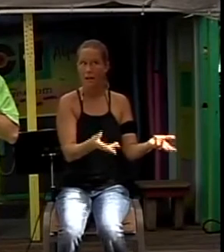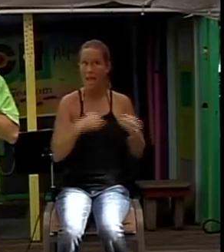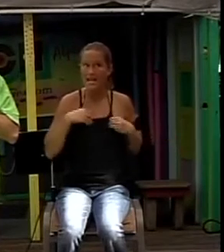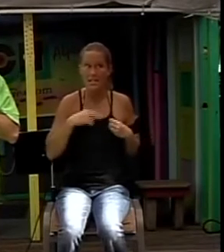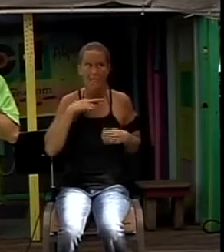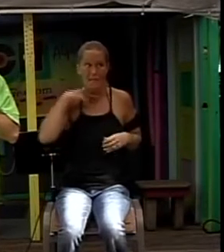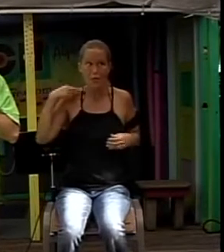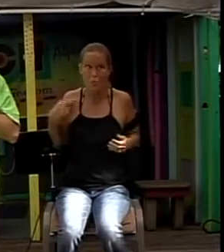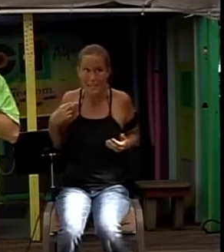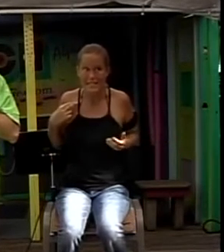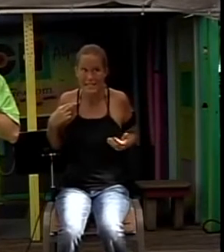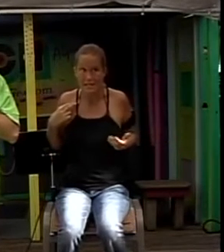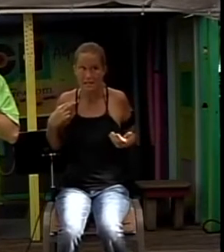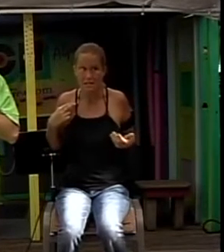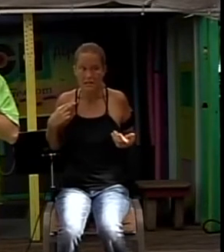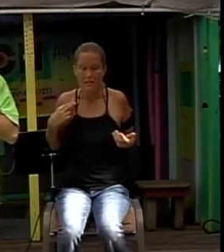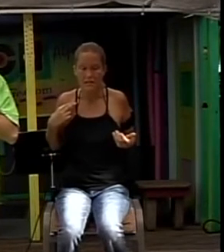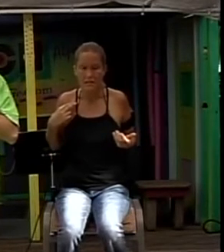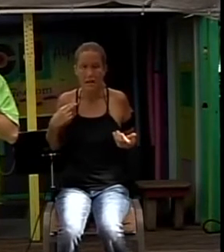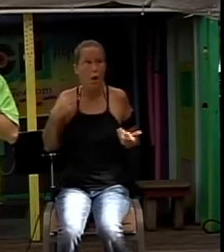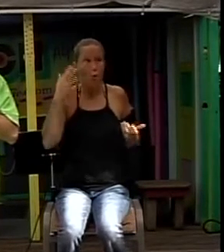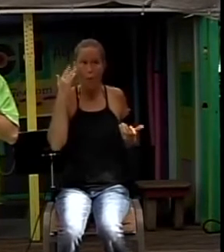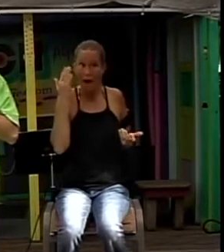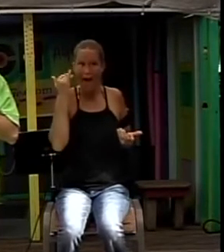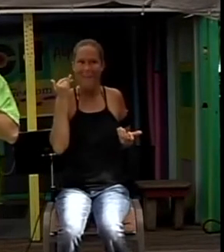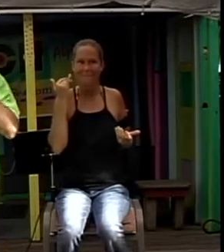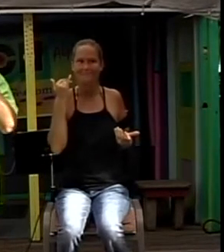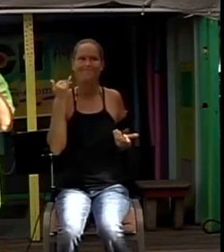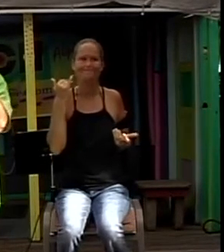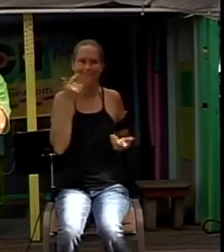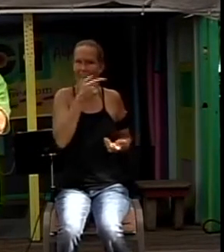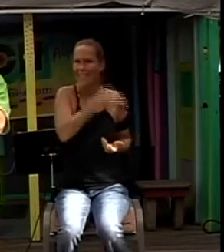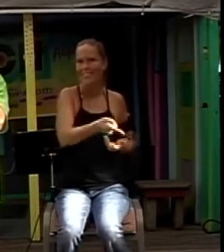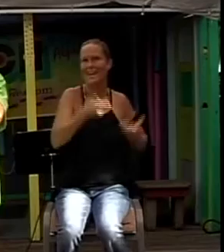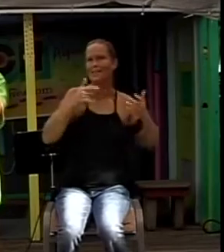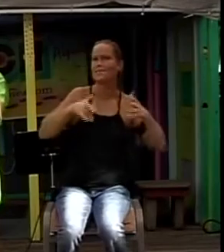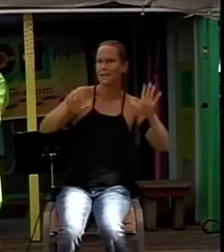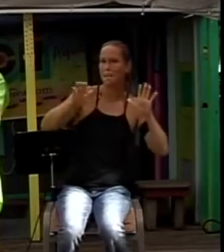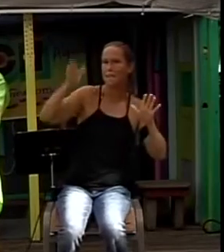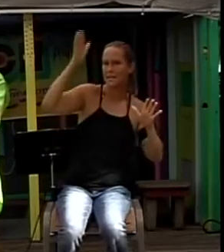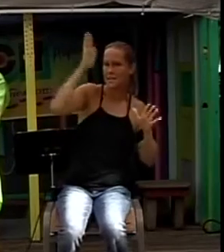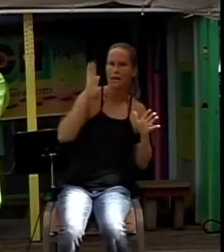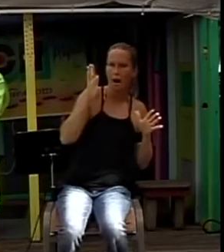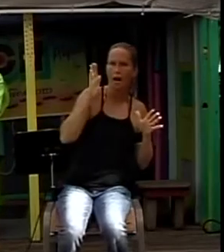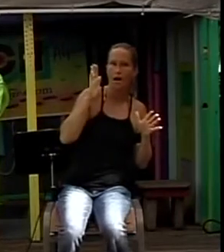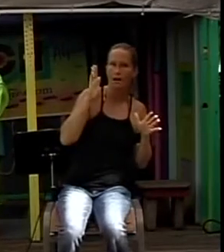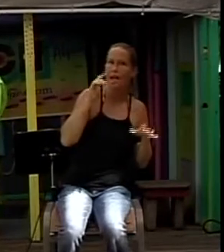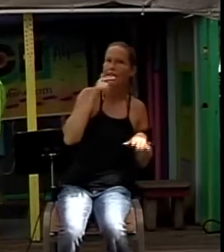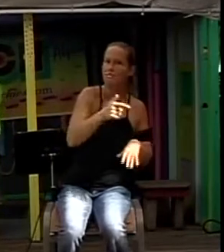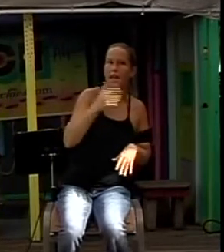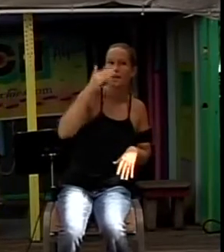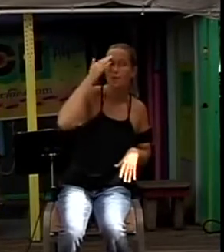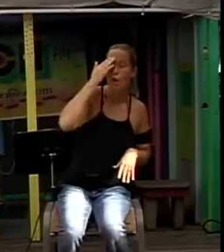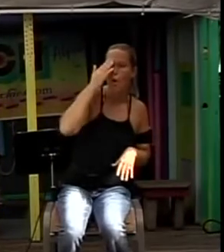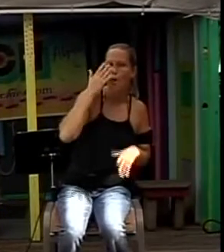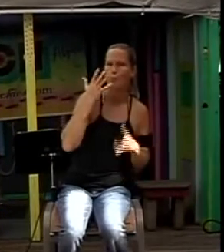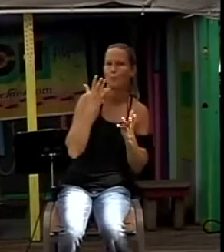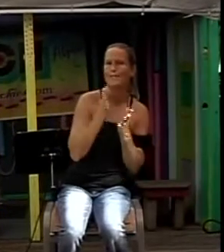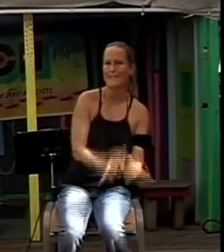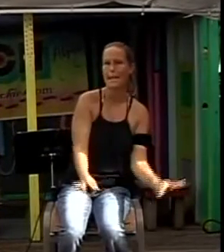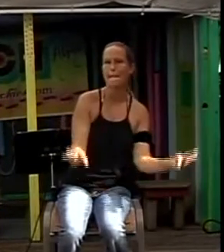God, because they know what's truly important. It's about loving other